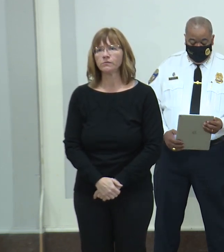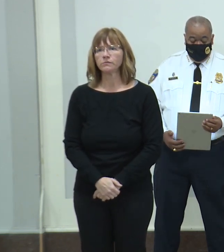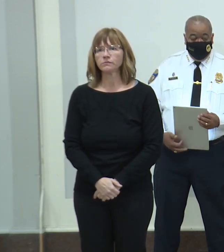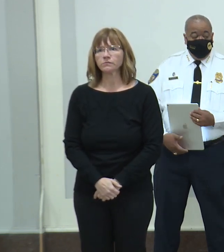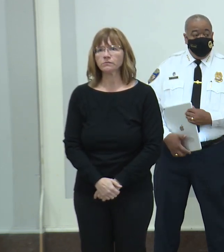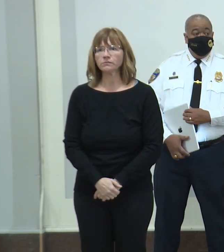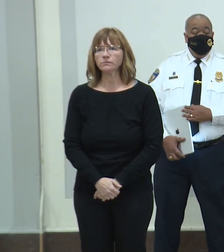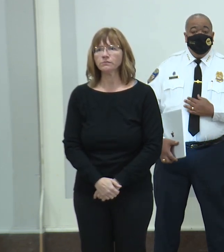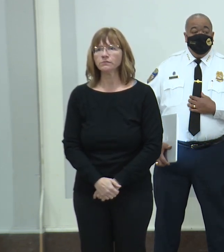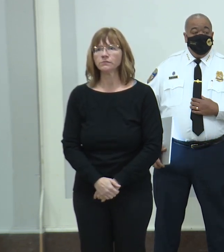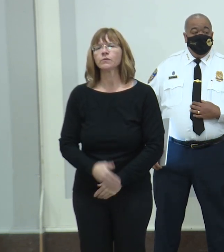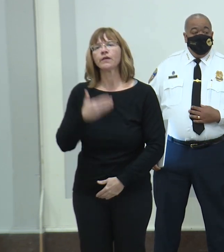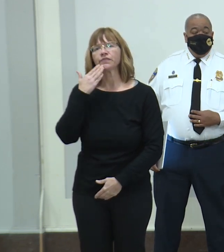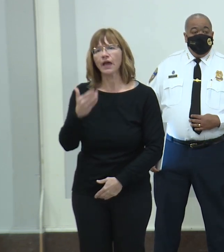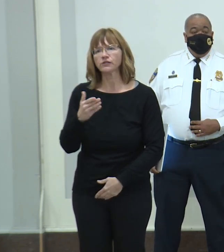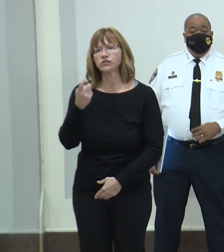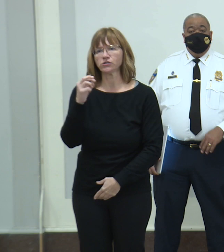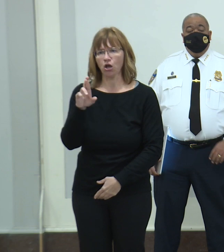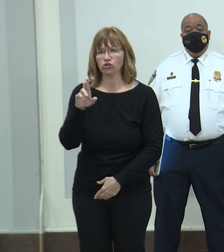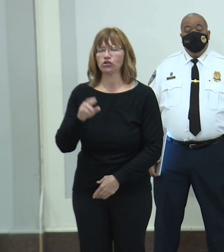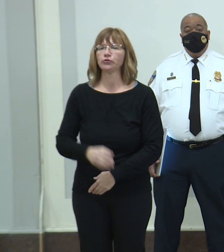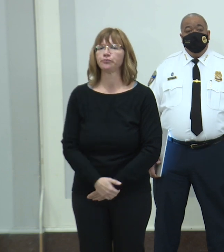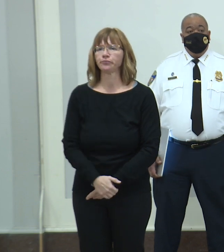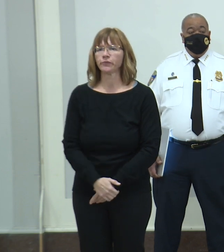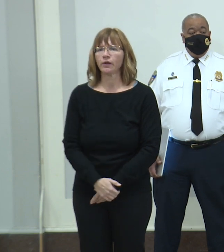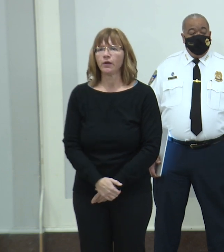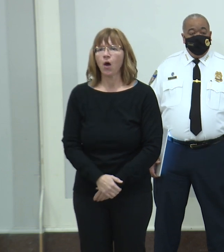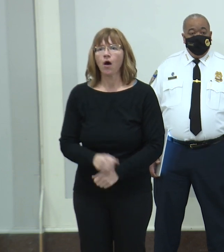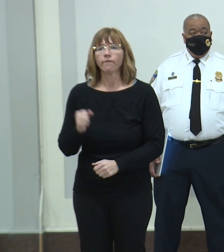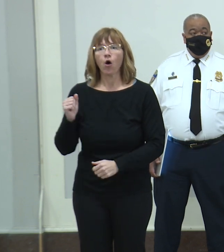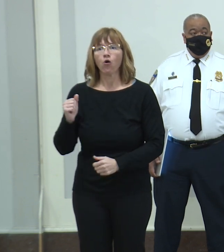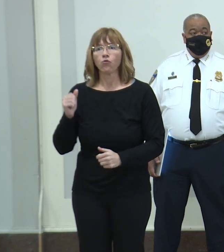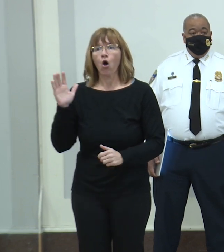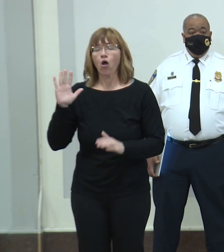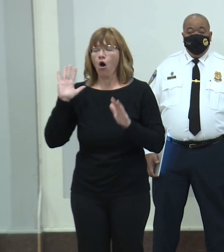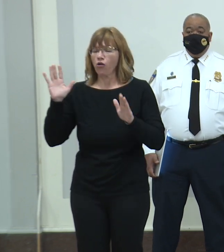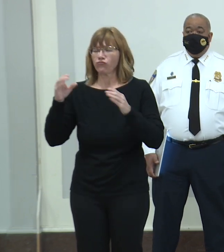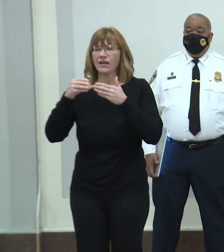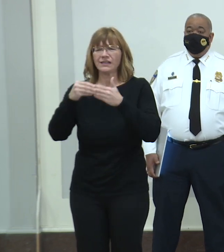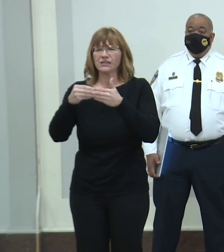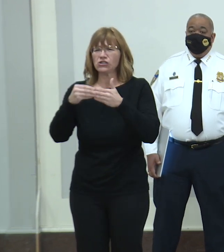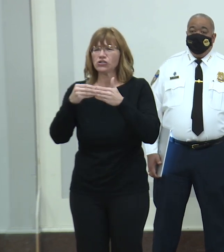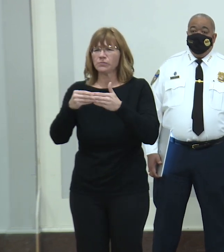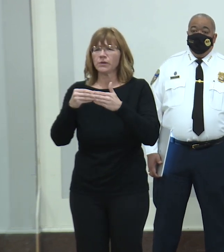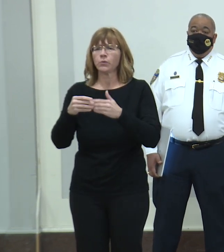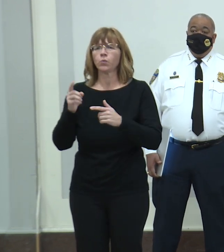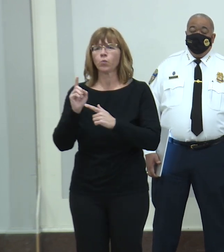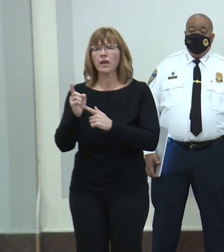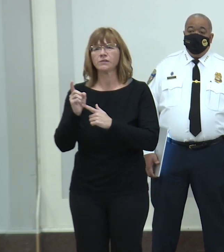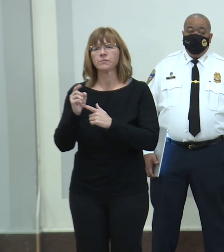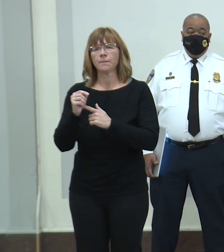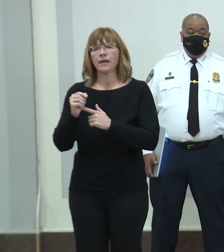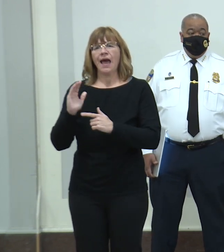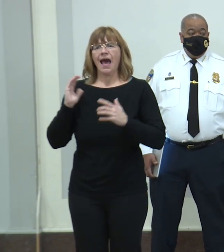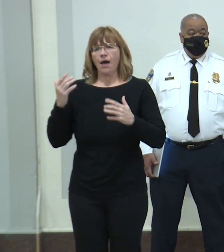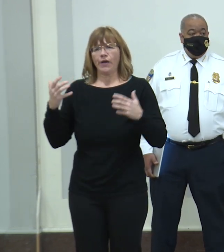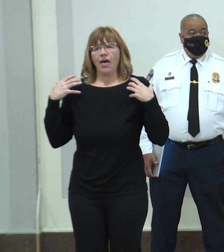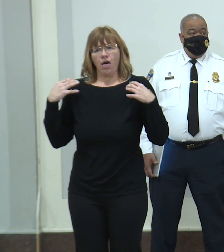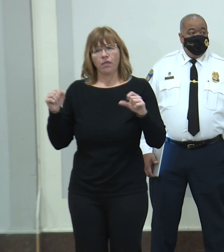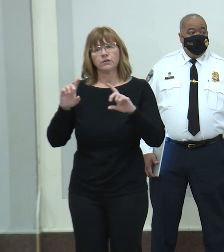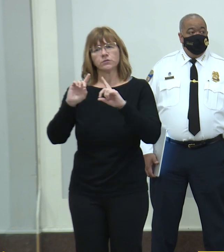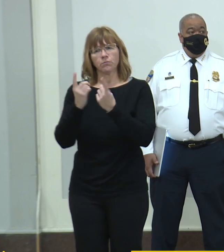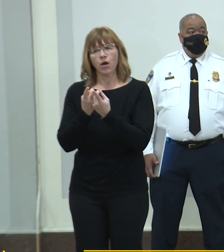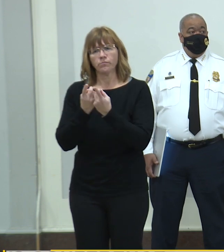Thank you, Dr. DeRaza, and for all your great leadership. I want to take a moment to thank our health department for the ways that